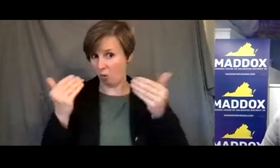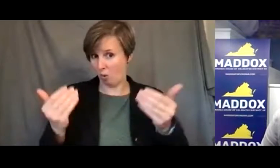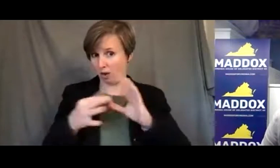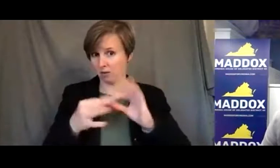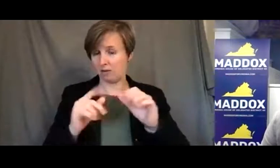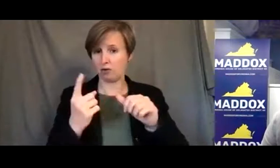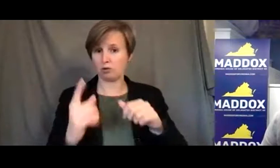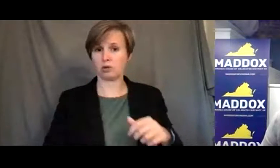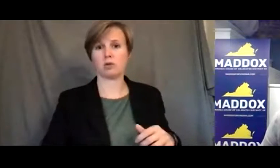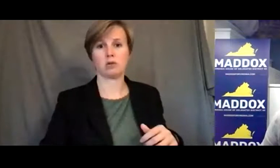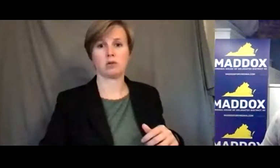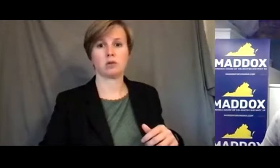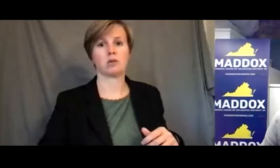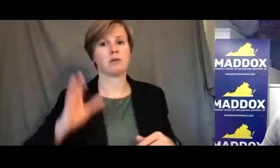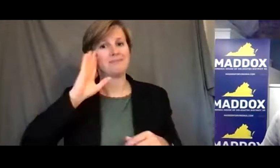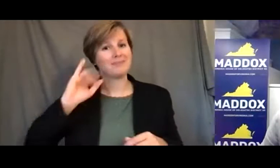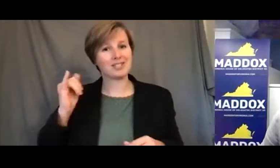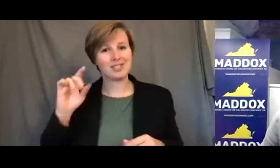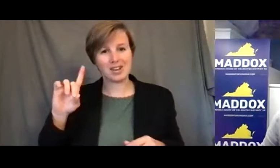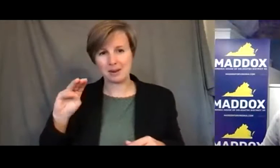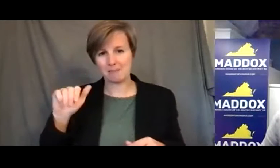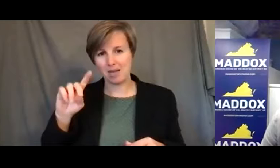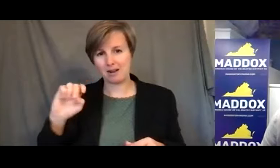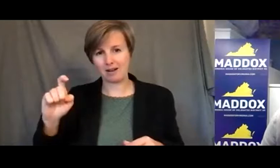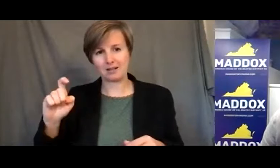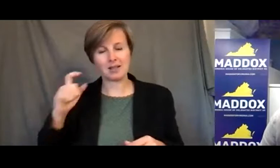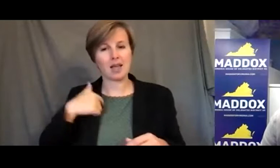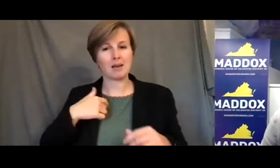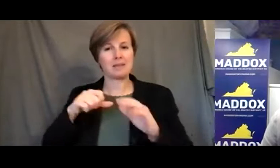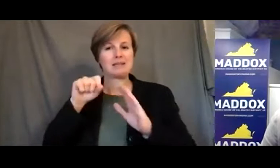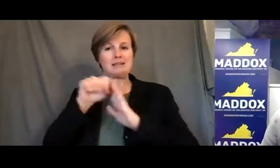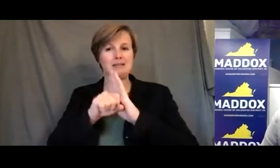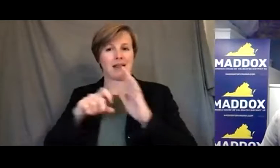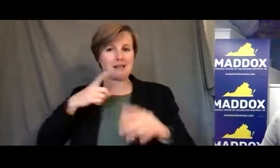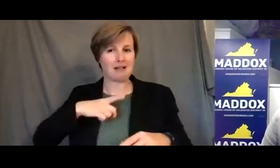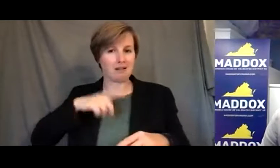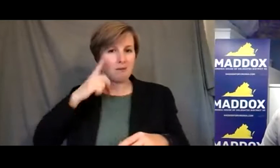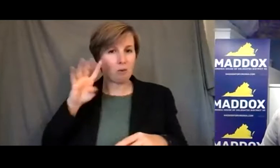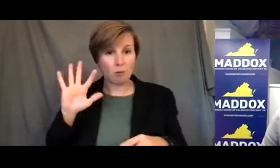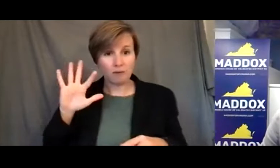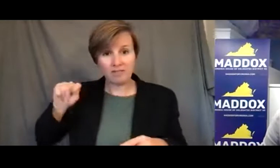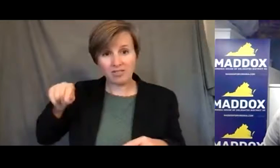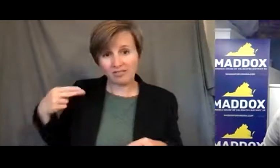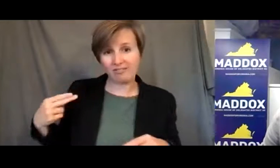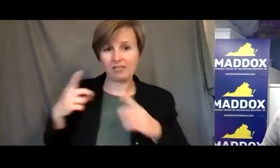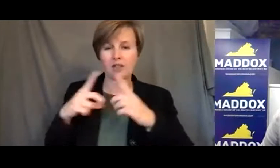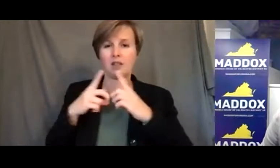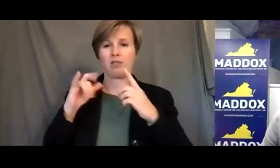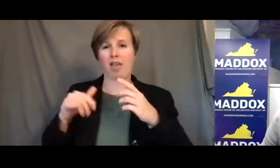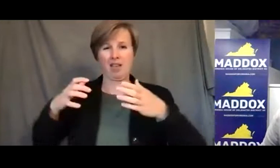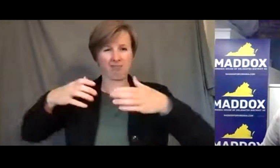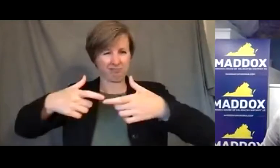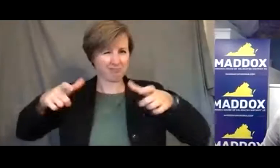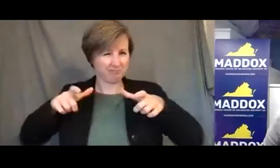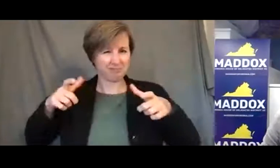I'm JD Maddox. I'm running for state delegate in the 45th district, which geographically